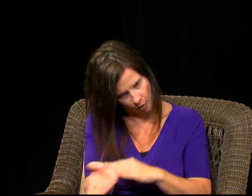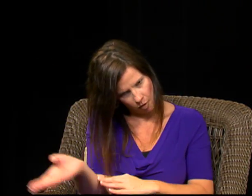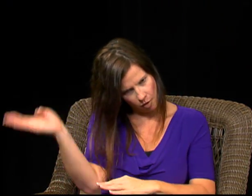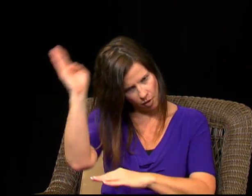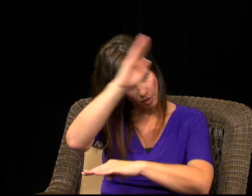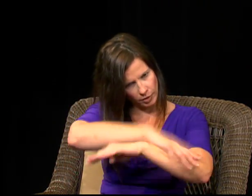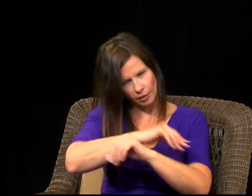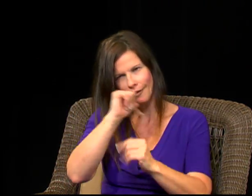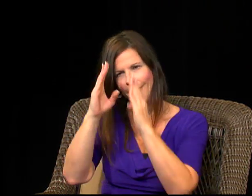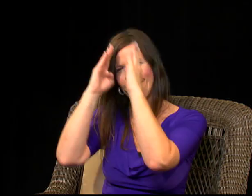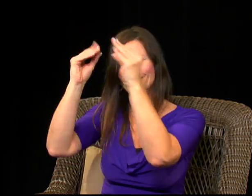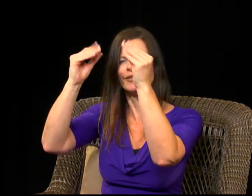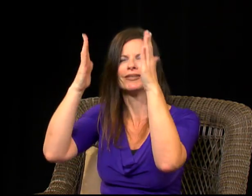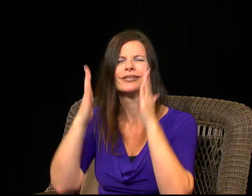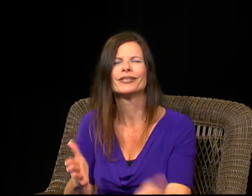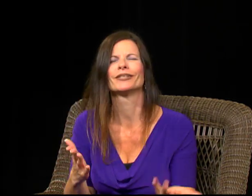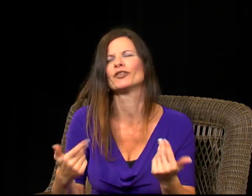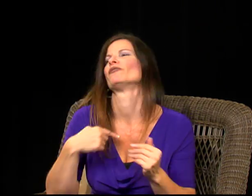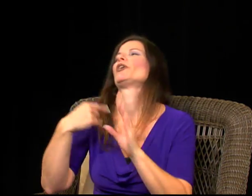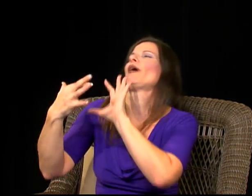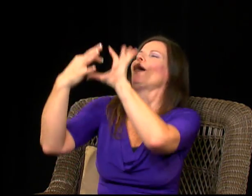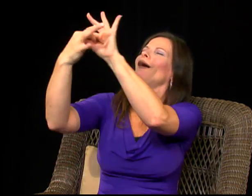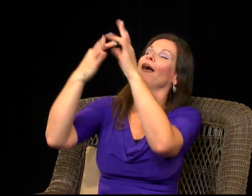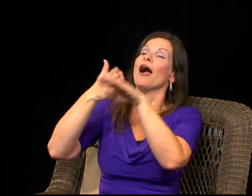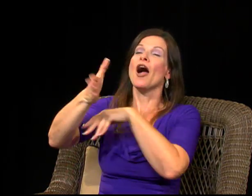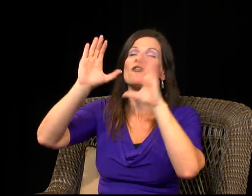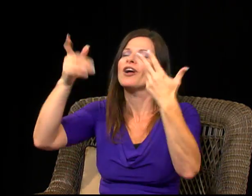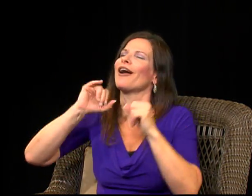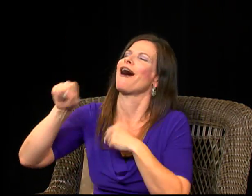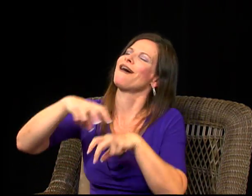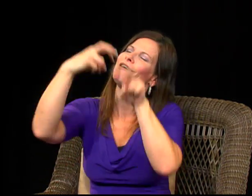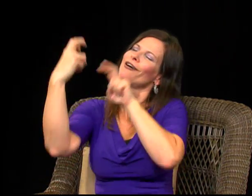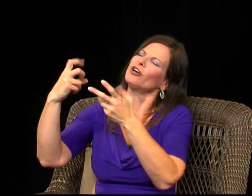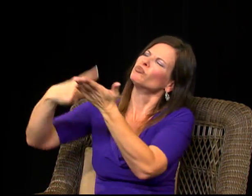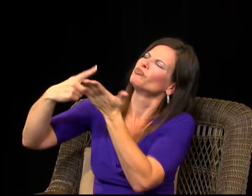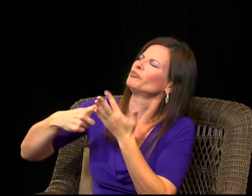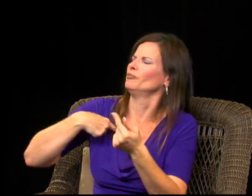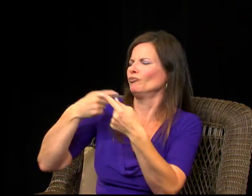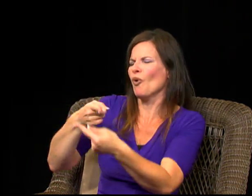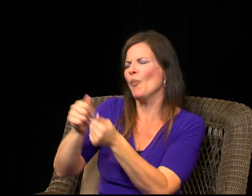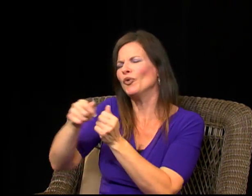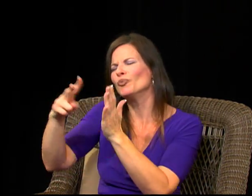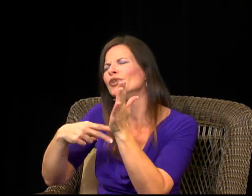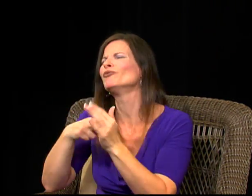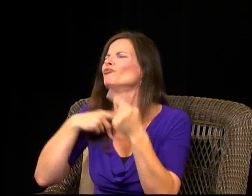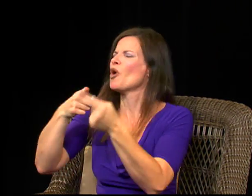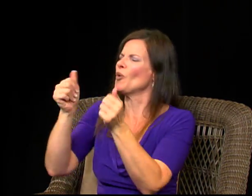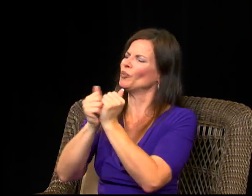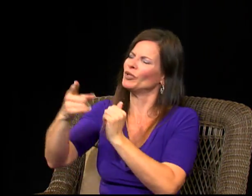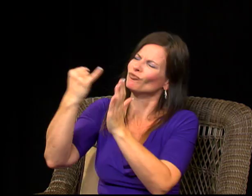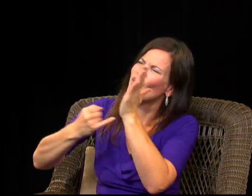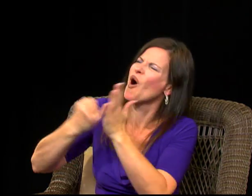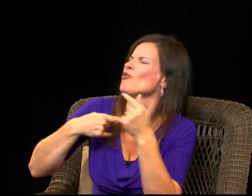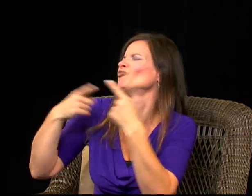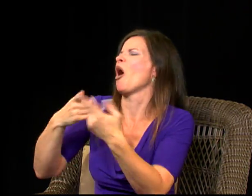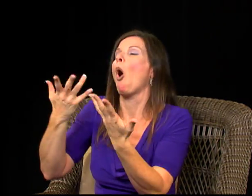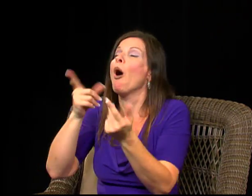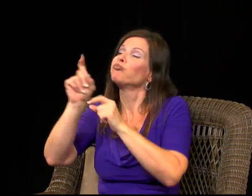met each other and learned sign language from each other and made connections and just found